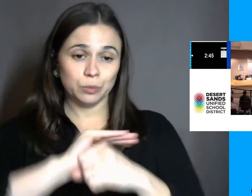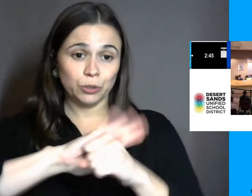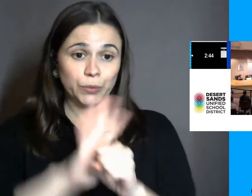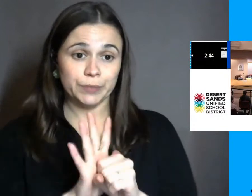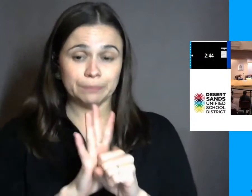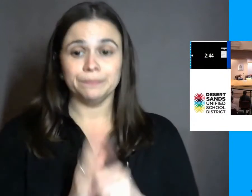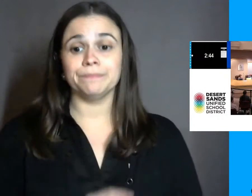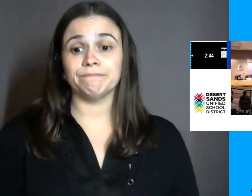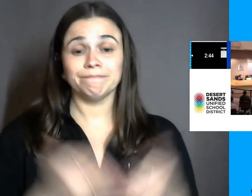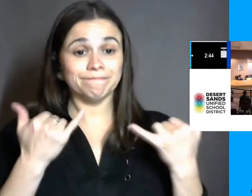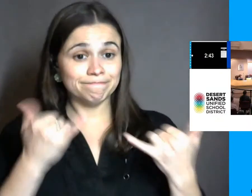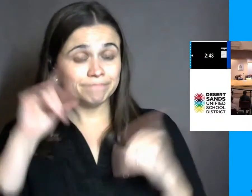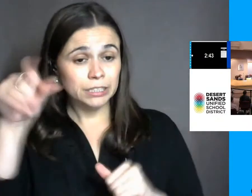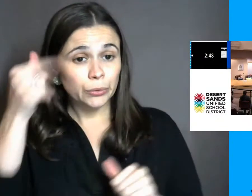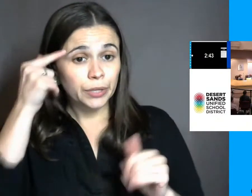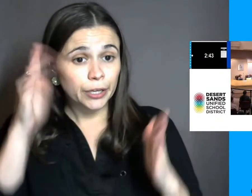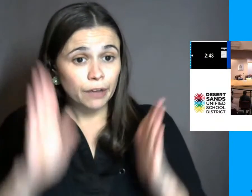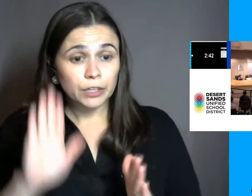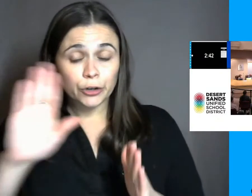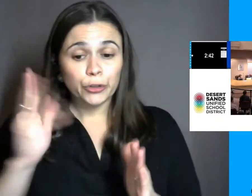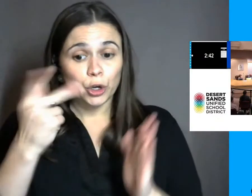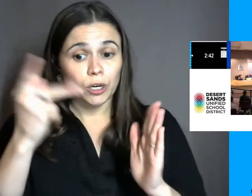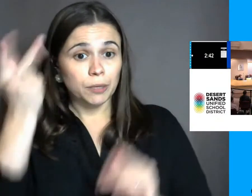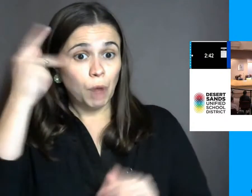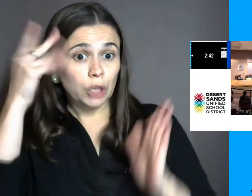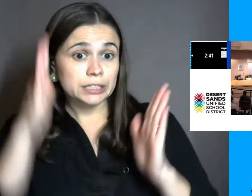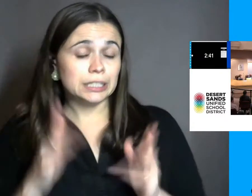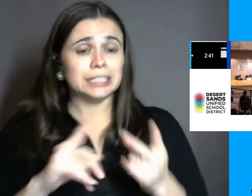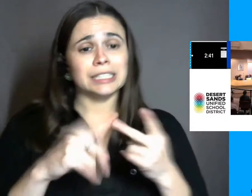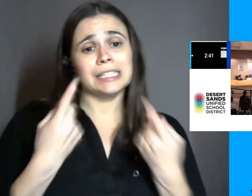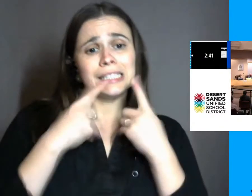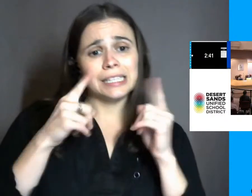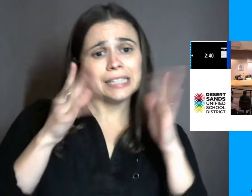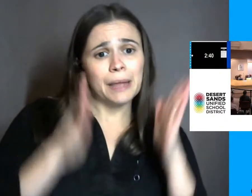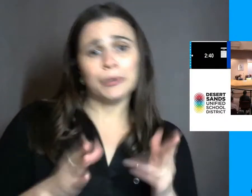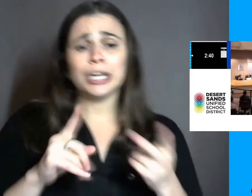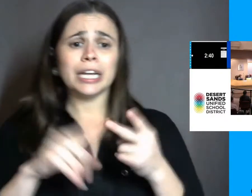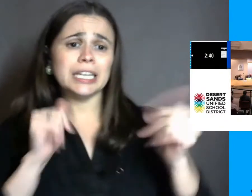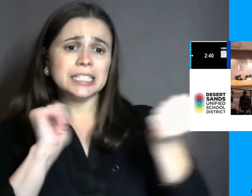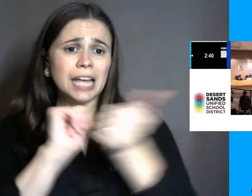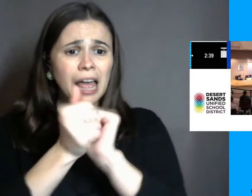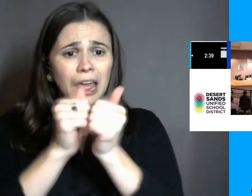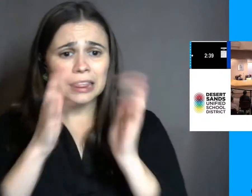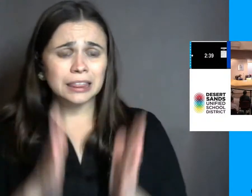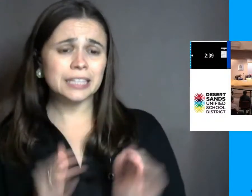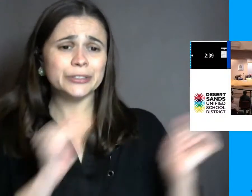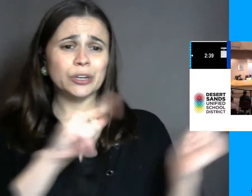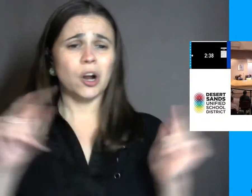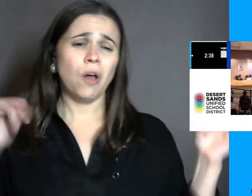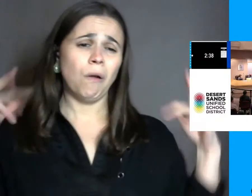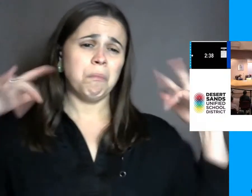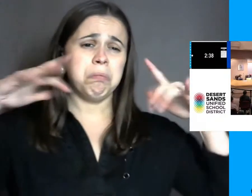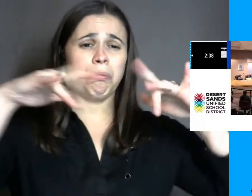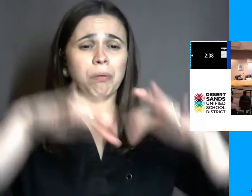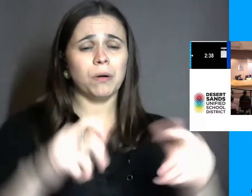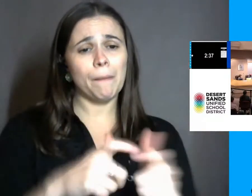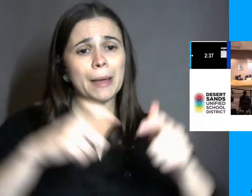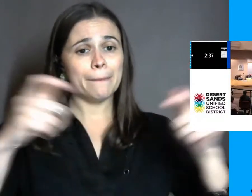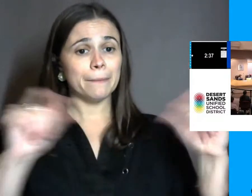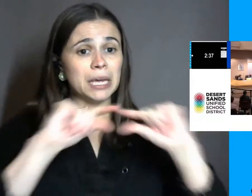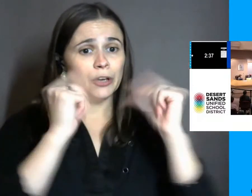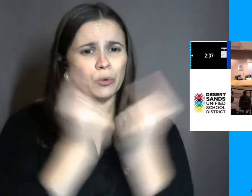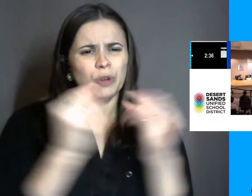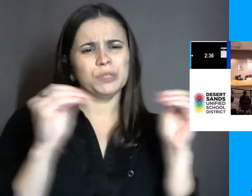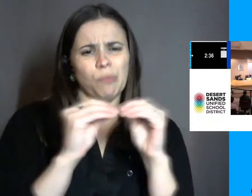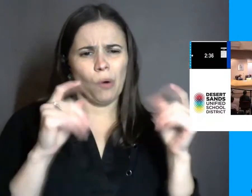that the governors, politicians, celebrities, and athletes are gathering in larger groups than a